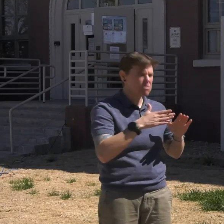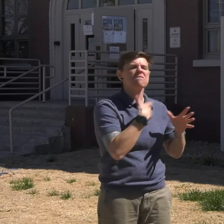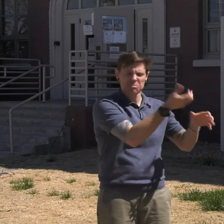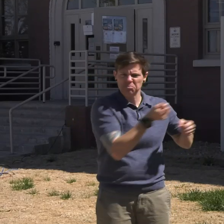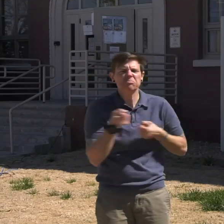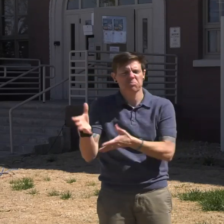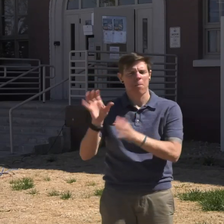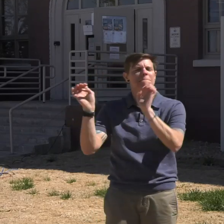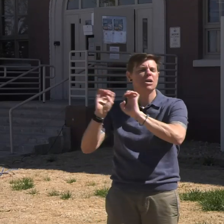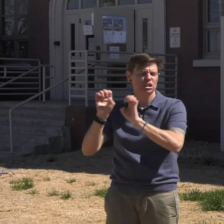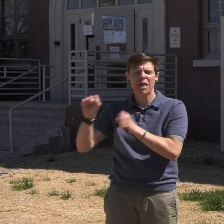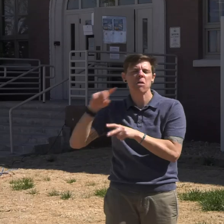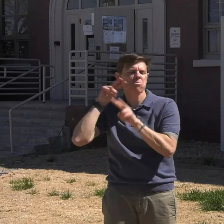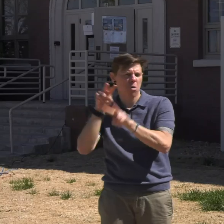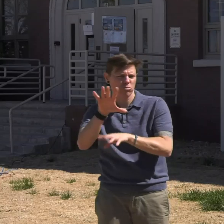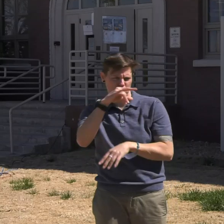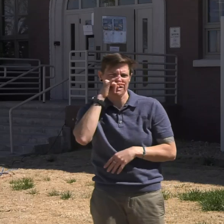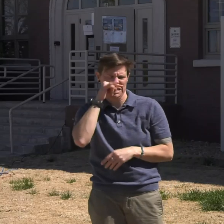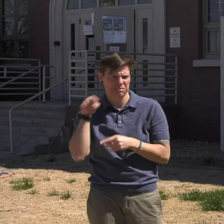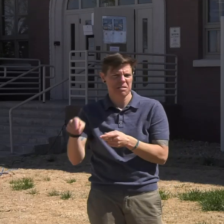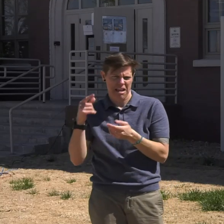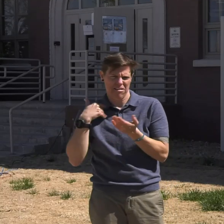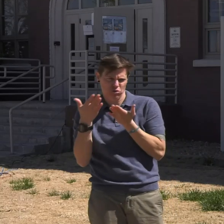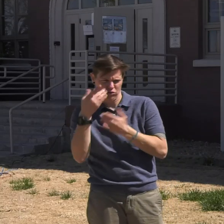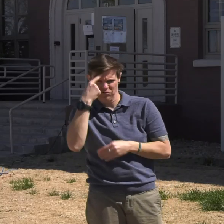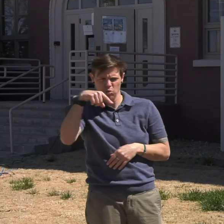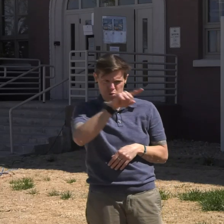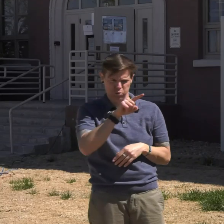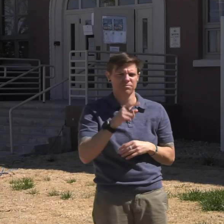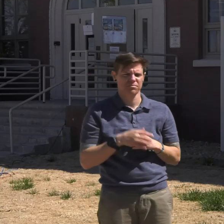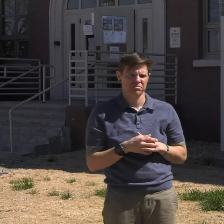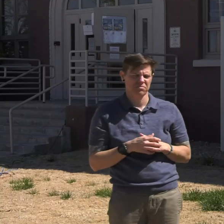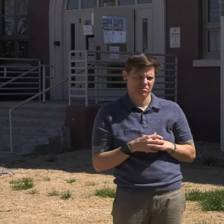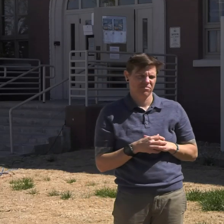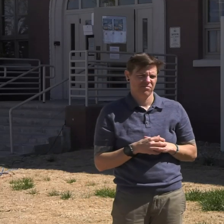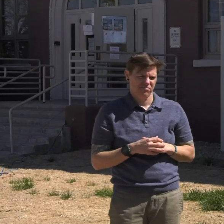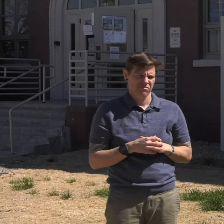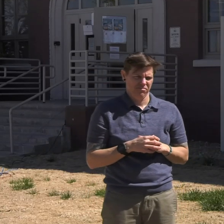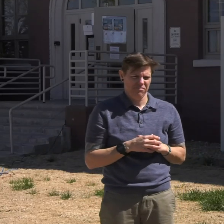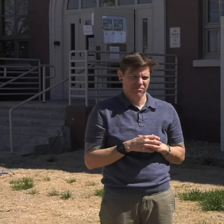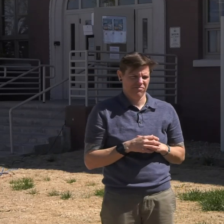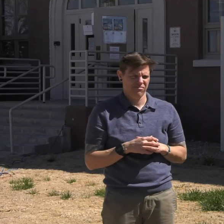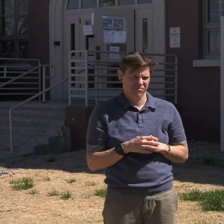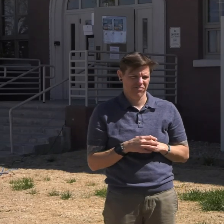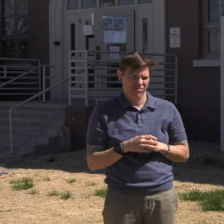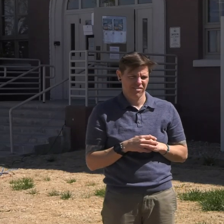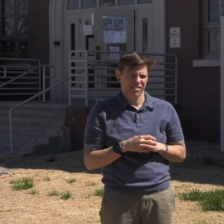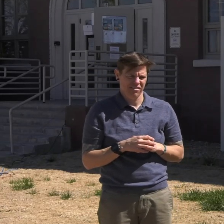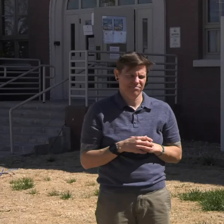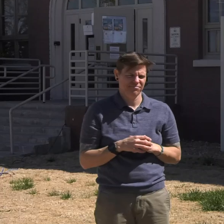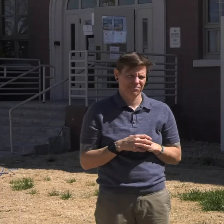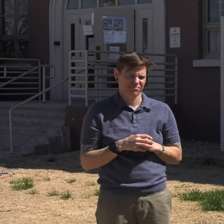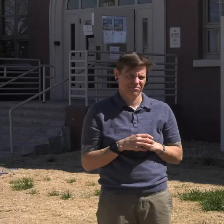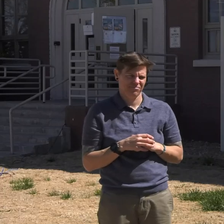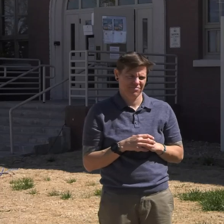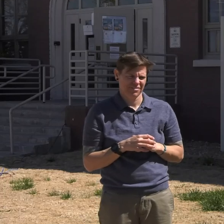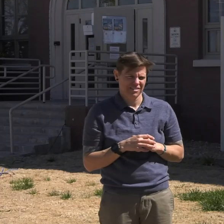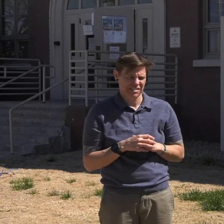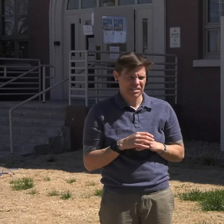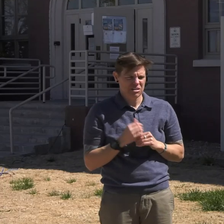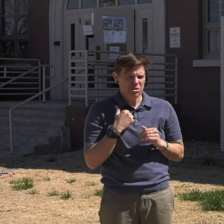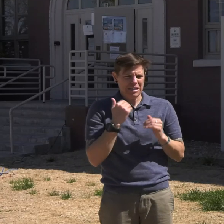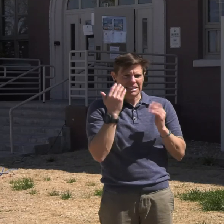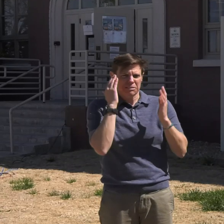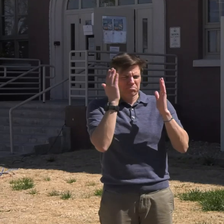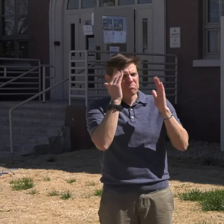So if you have to work, and right now we're not asking a lot of questions, so we're expecting people to respect this. And if you